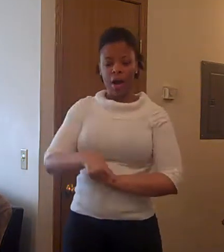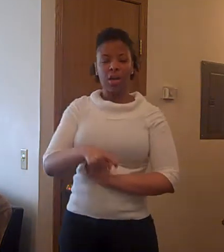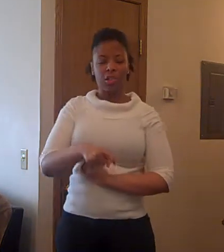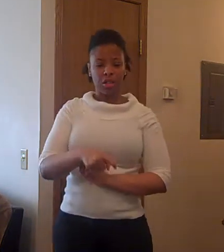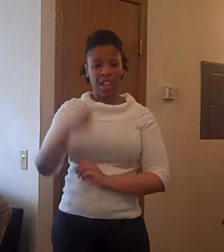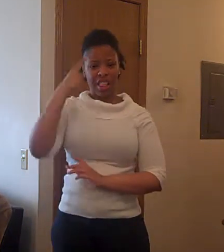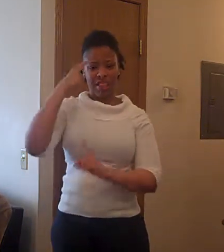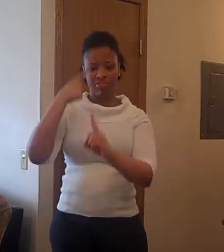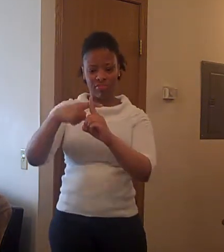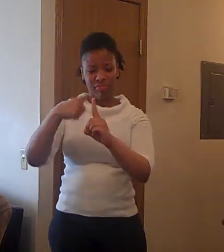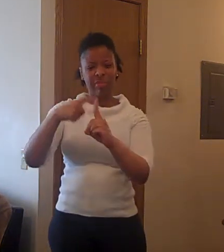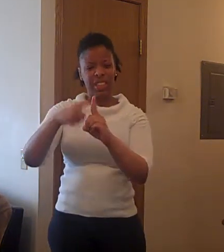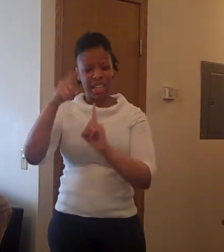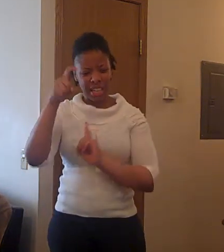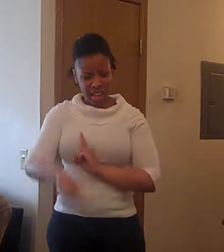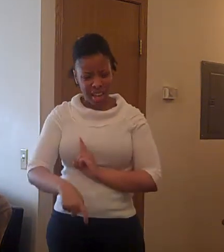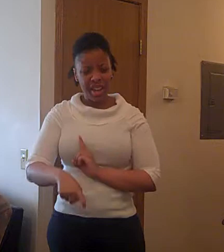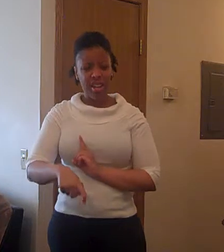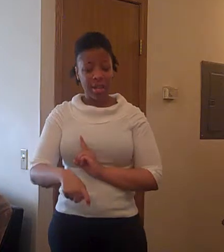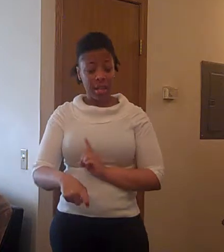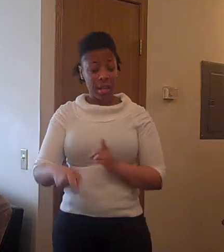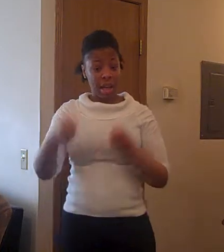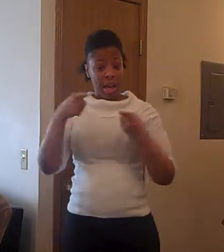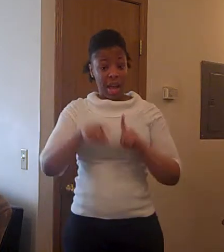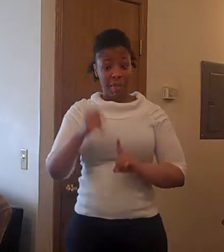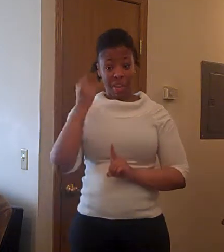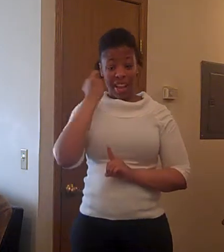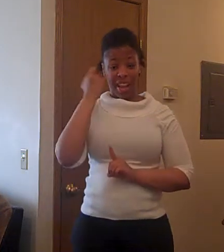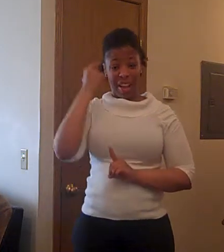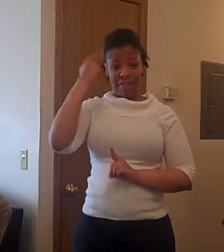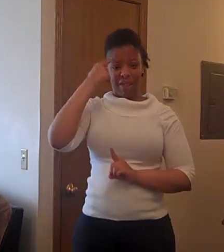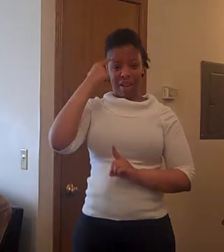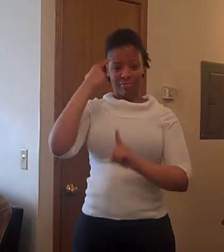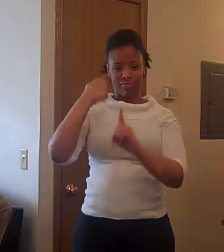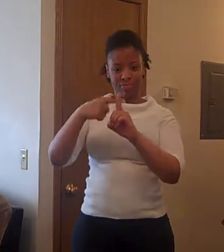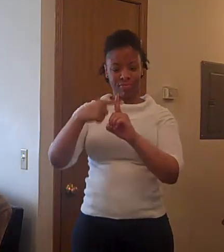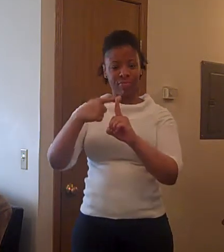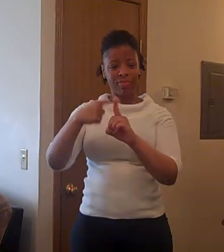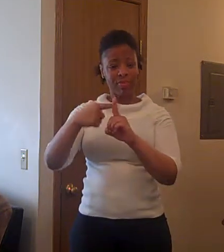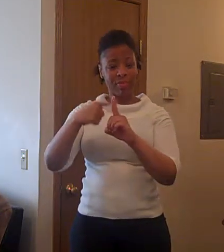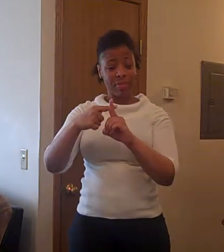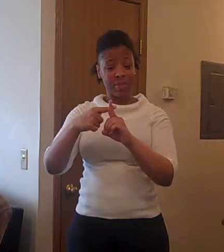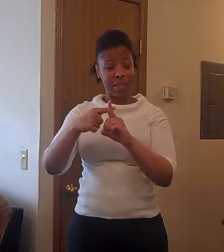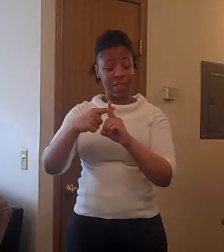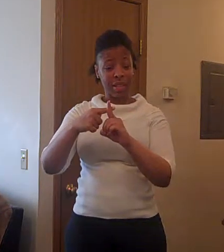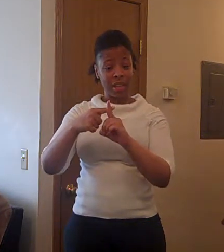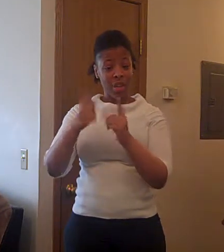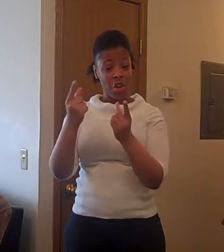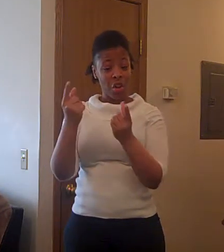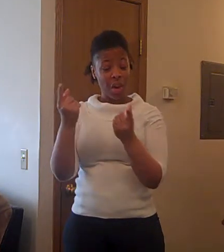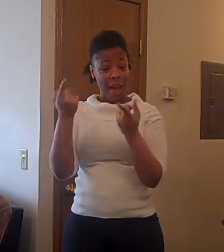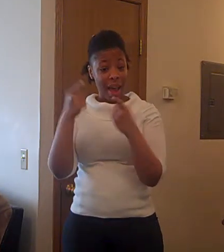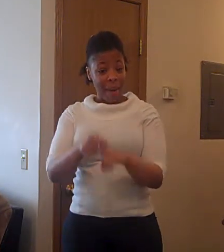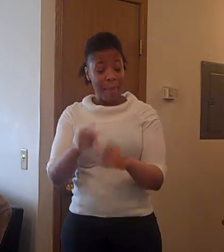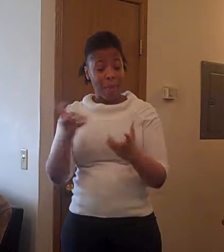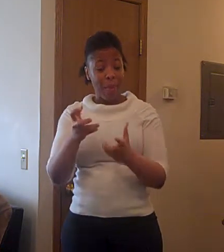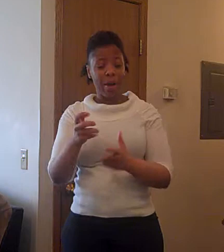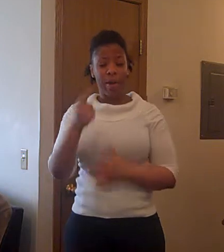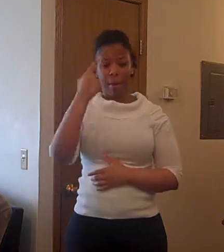that because when you actually think about those things, and the medical community and the scientific community have proven that, the neuroscientists, the neuroresearchers,